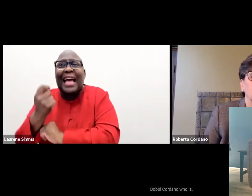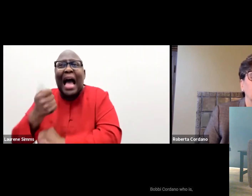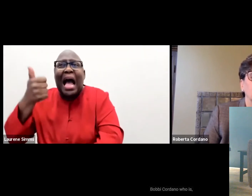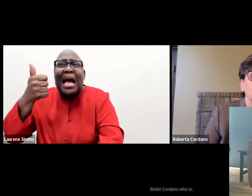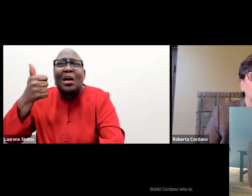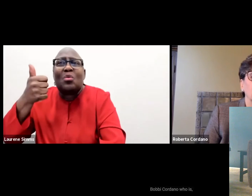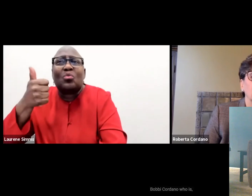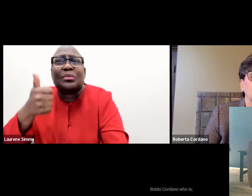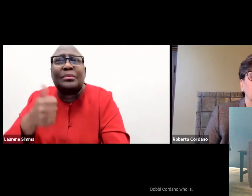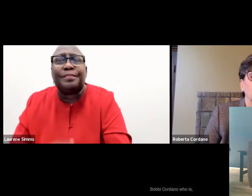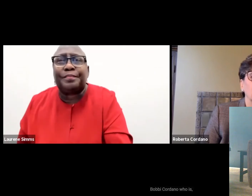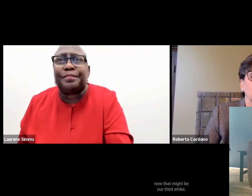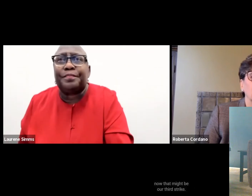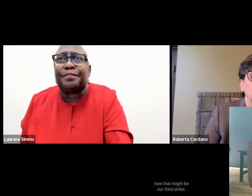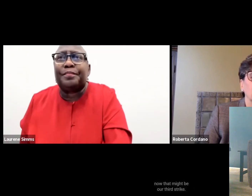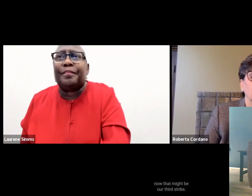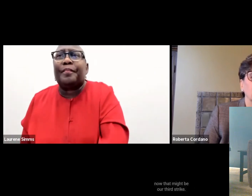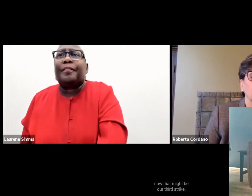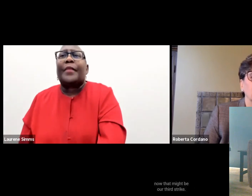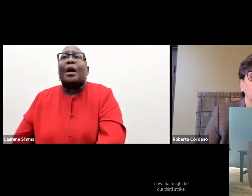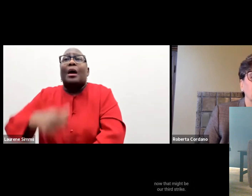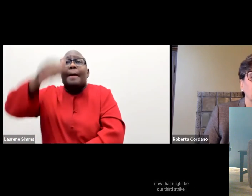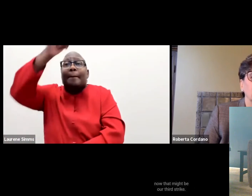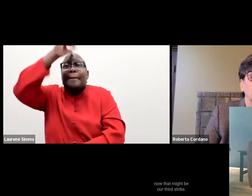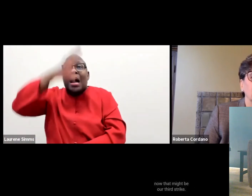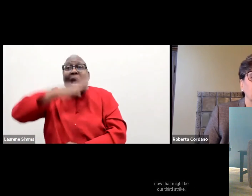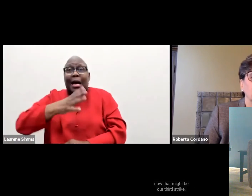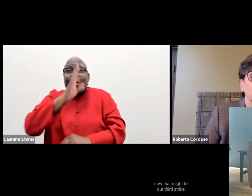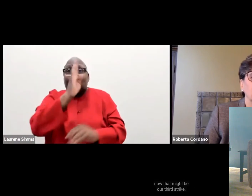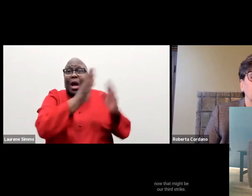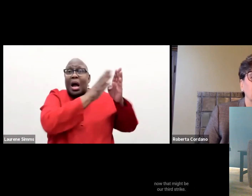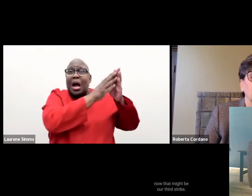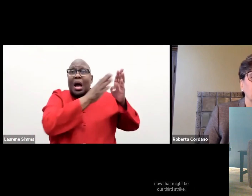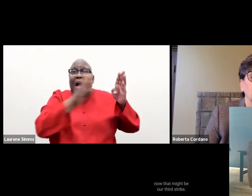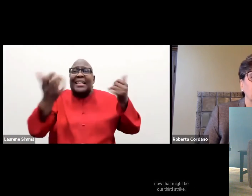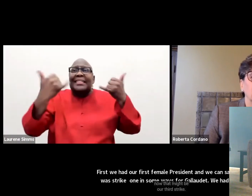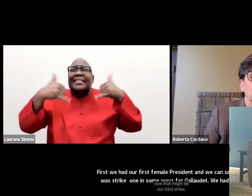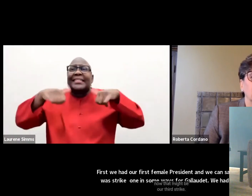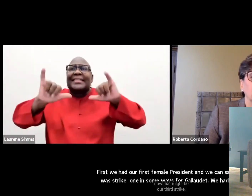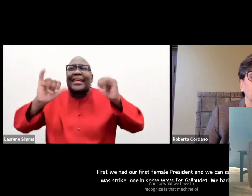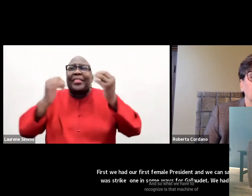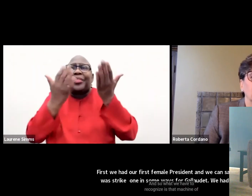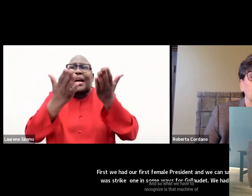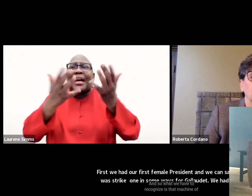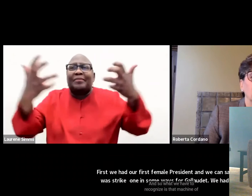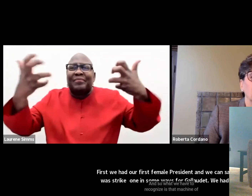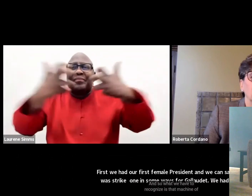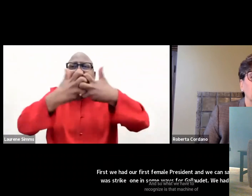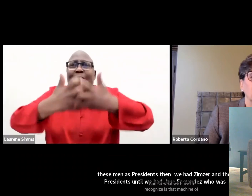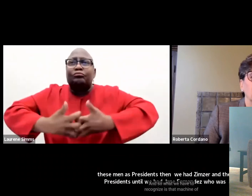we had a male president, and now Bobby Cornando, and that'd be our 3rd strike.